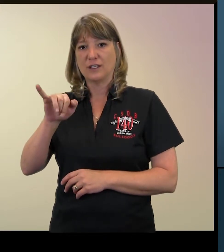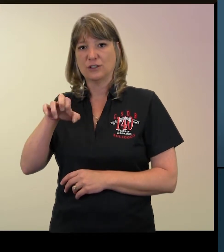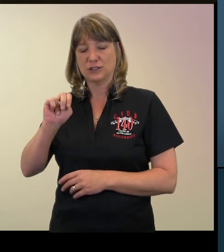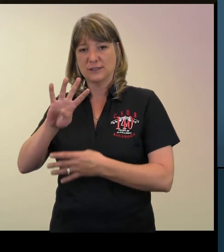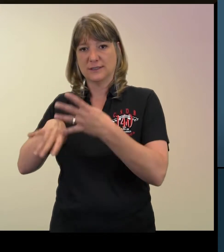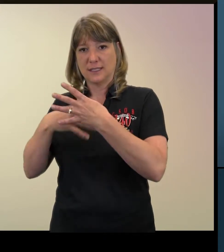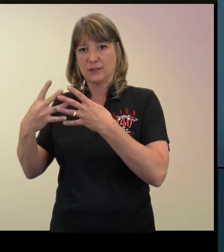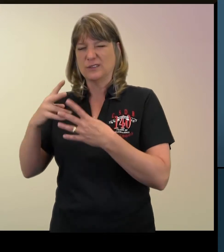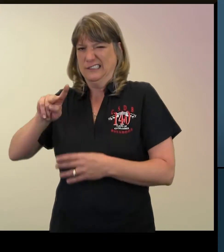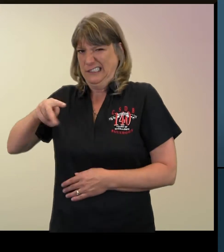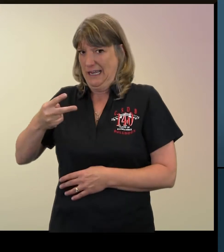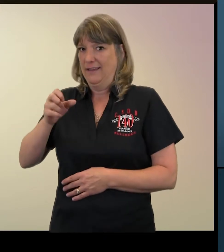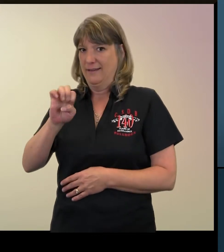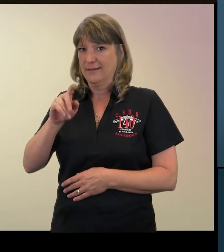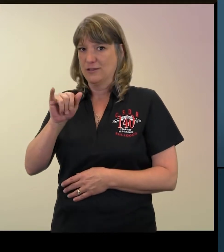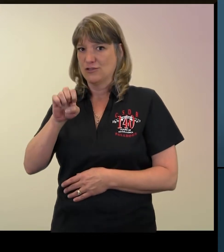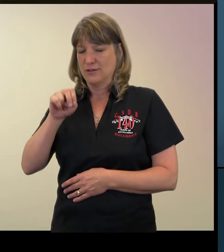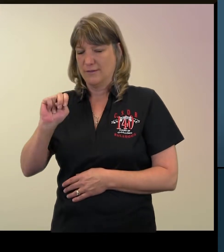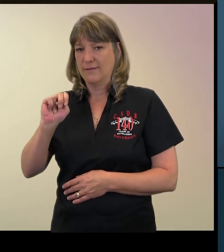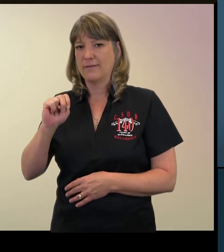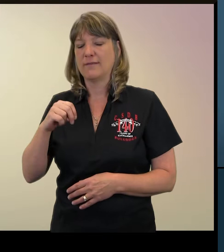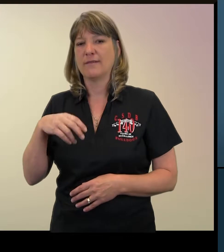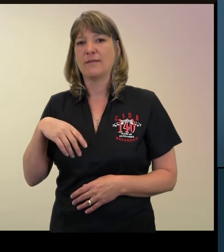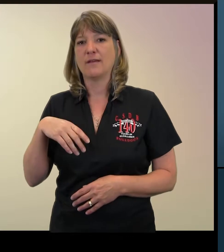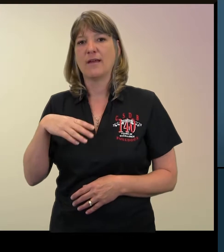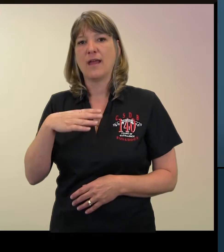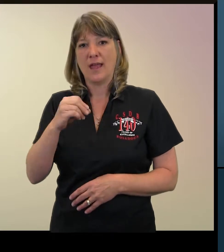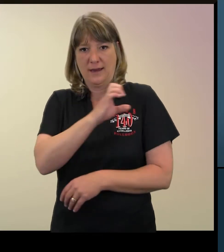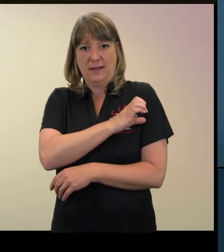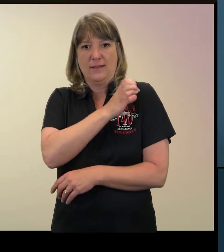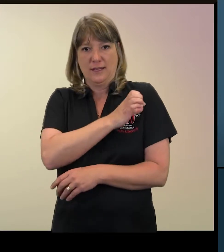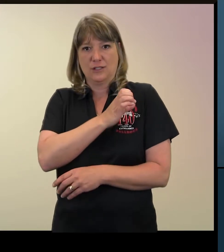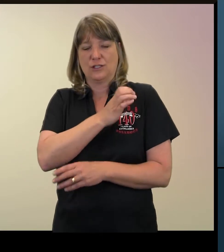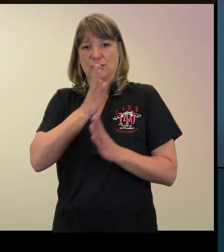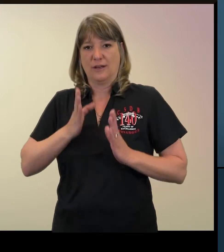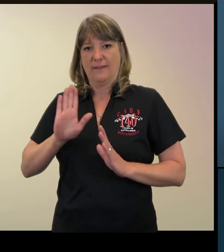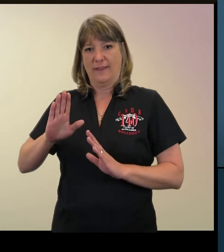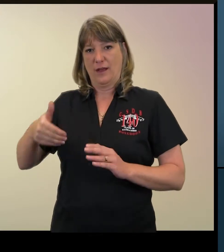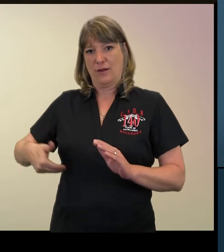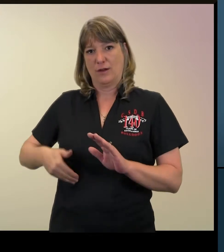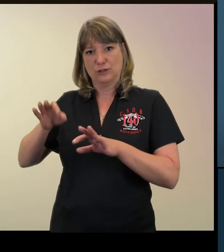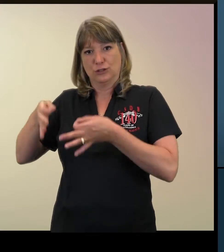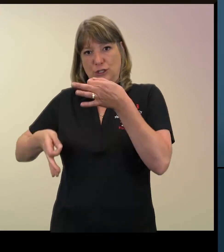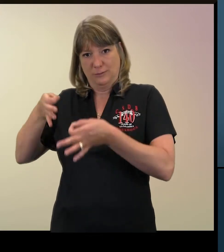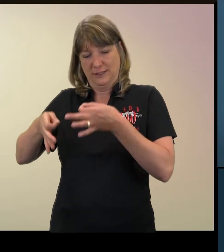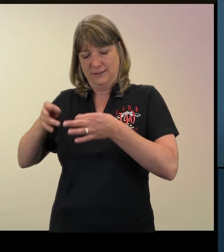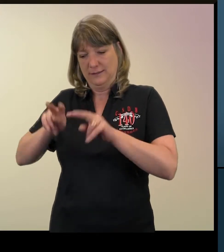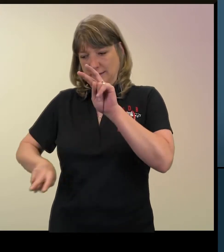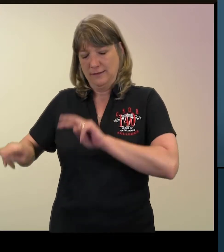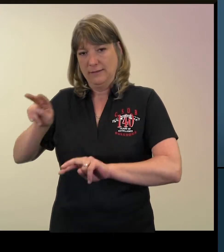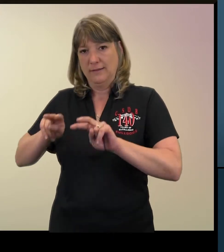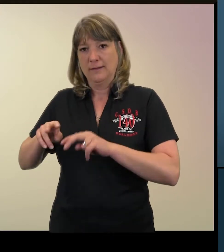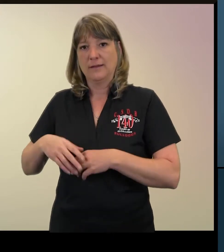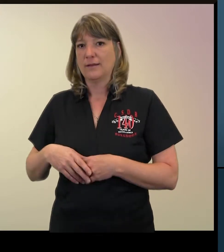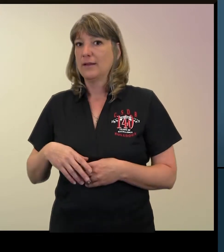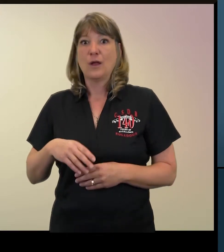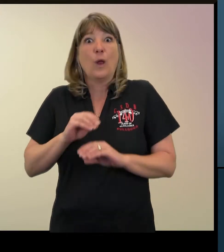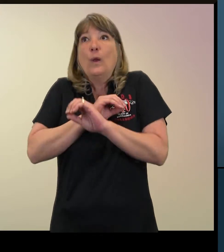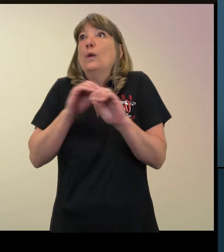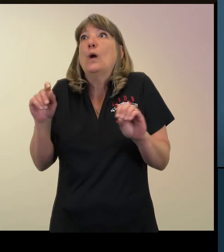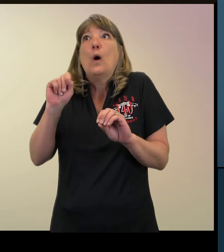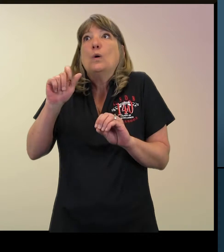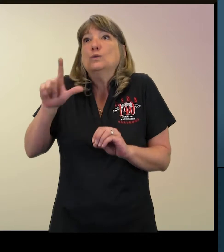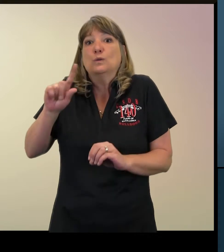now on the second edition of that. And finally, clinician's judgment. Again, I want to emphasize